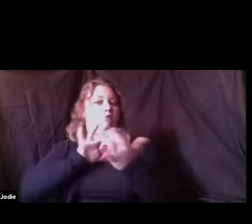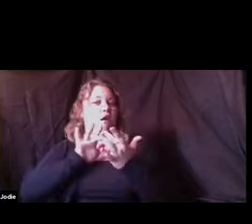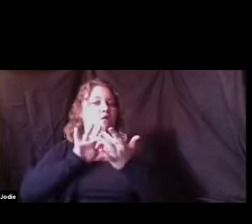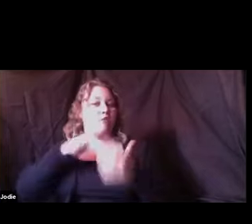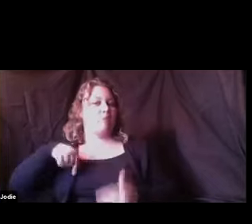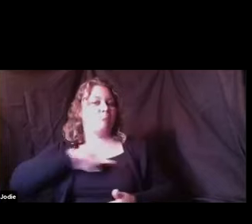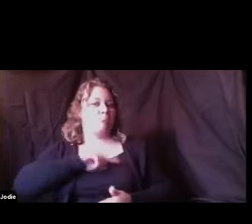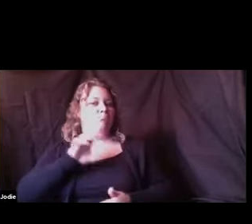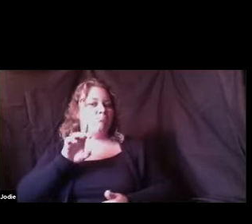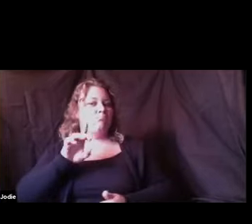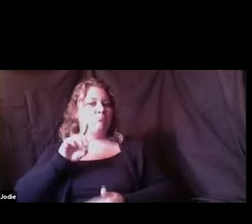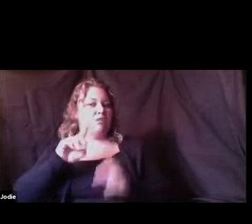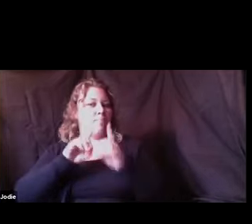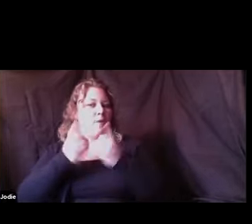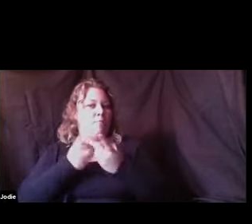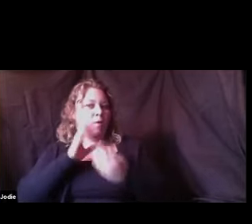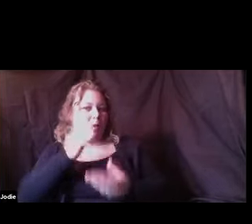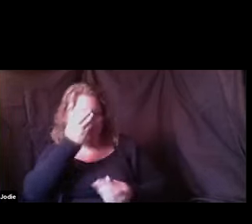results.